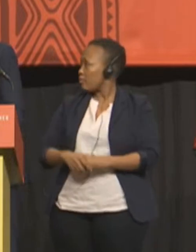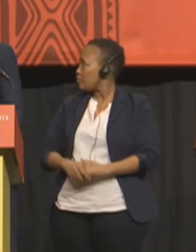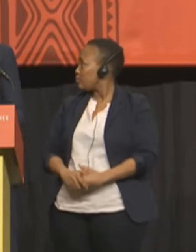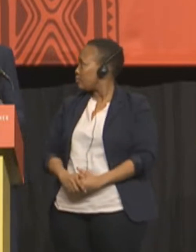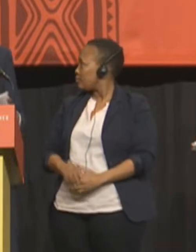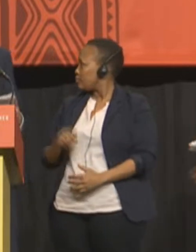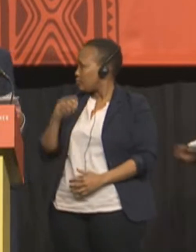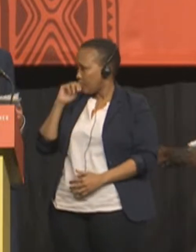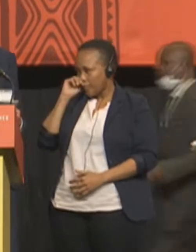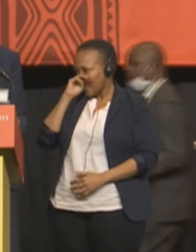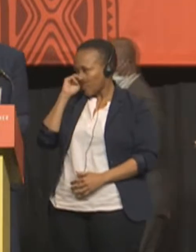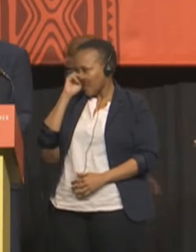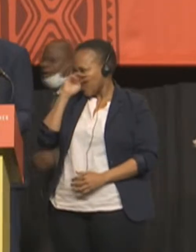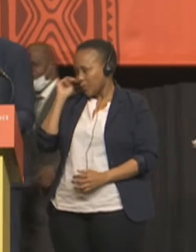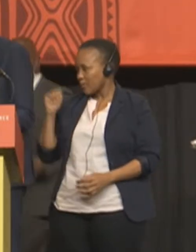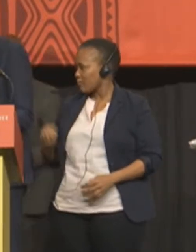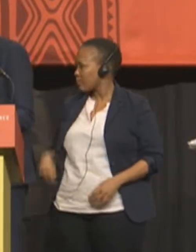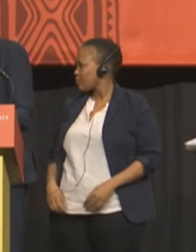Roshna.